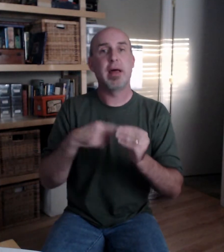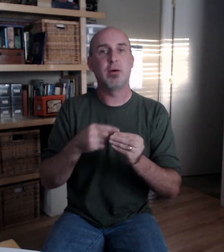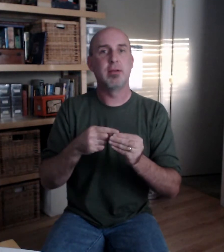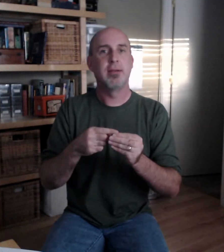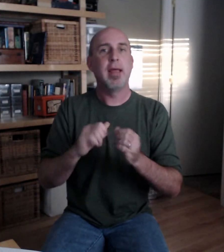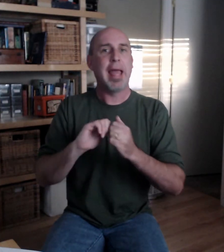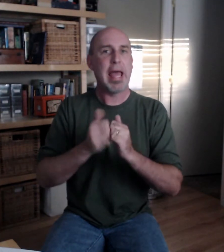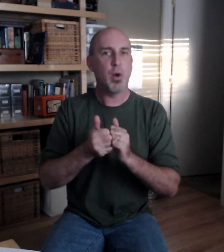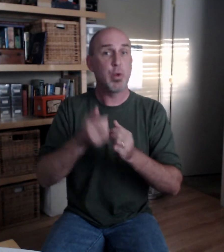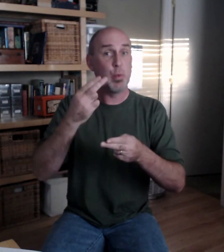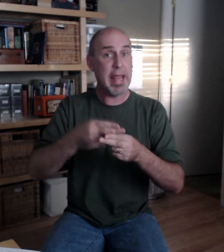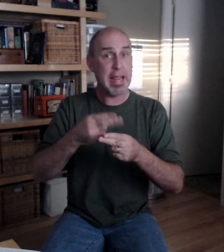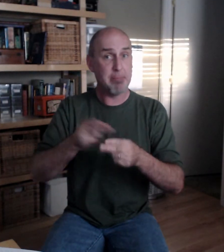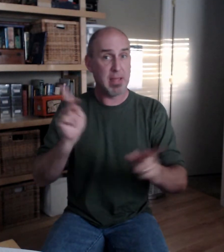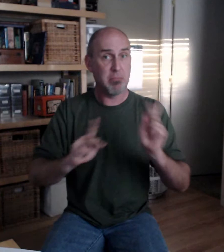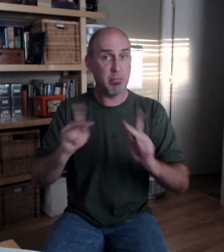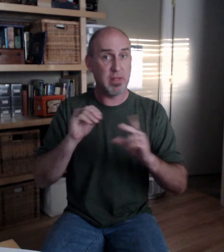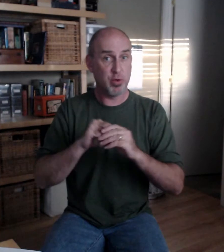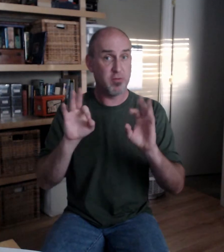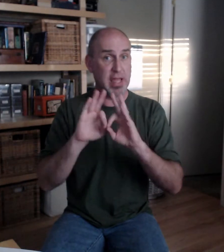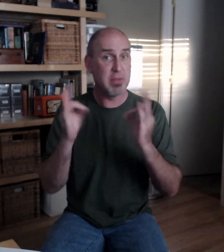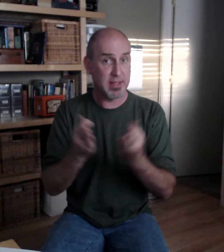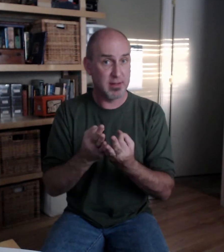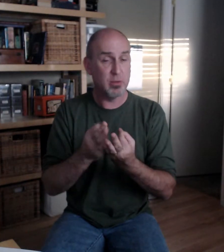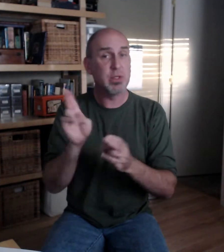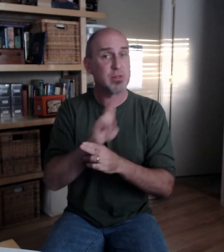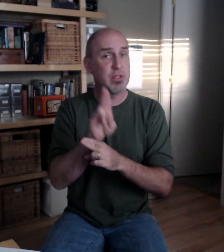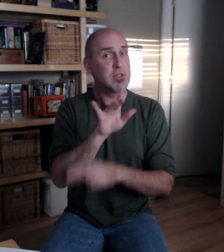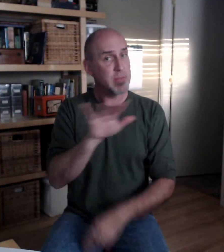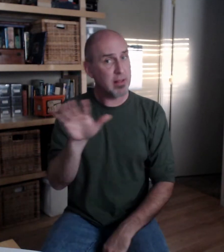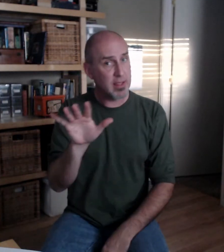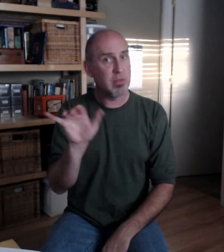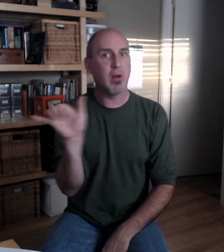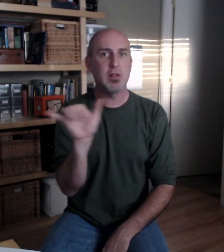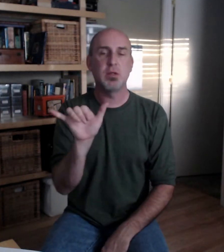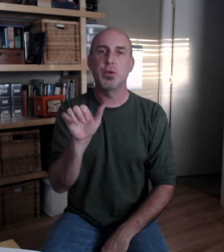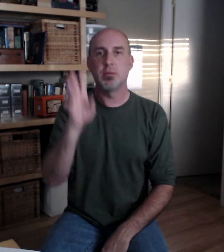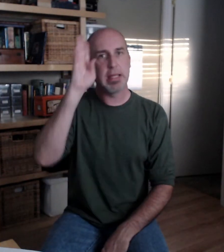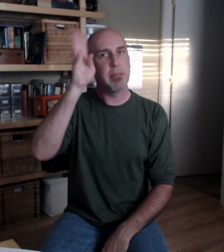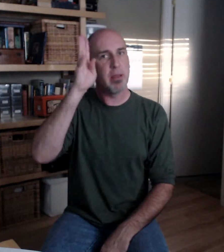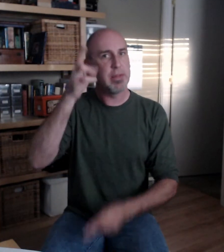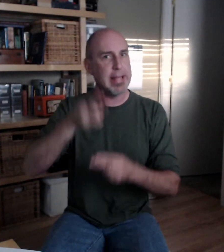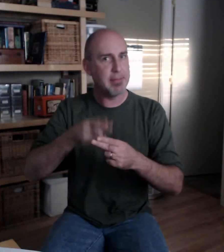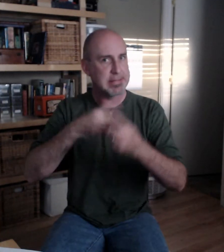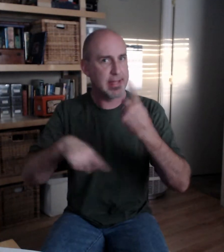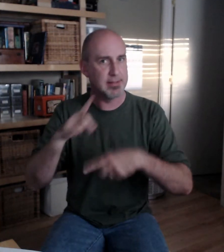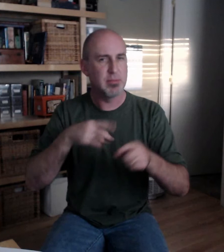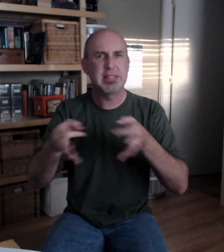about how you name people in your family. You'll be using your spelling, but also you're going to be coming up with name signs. I'm going to